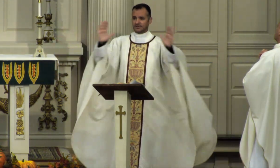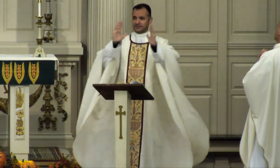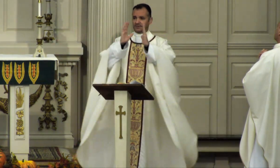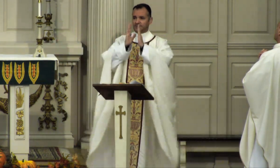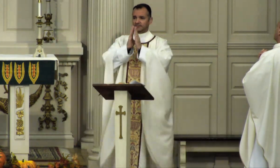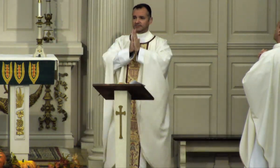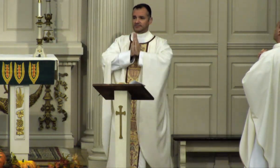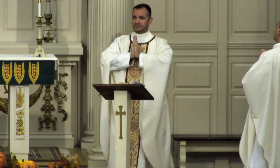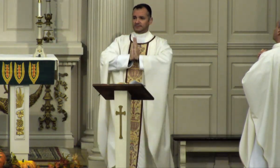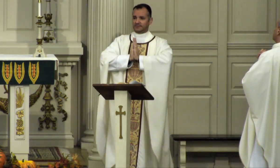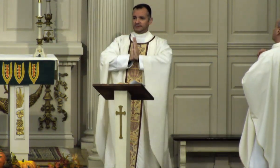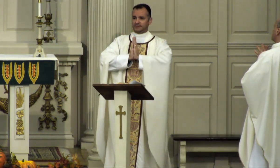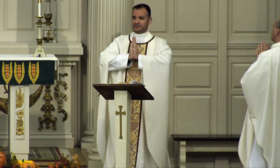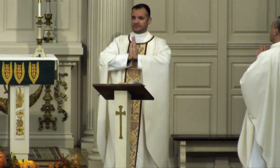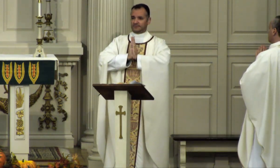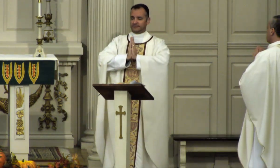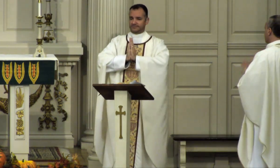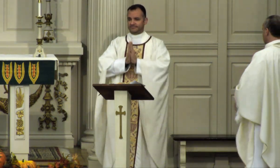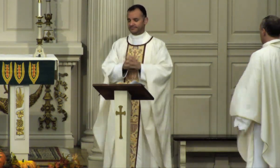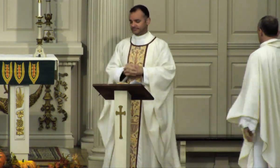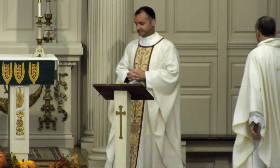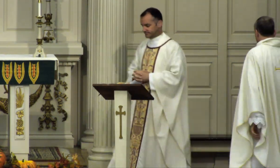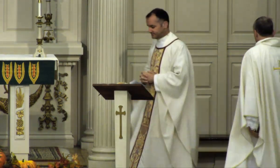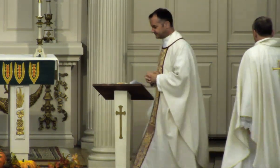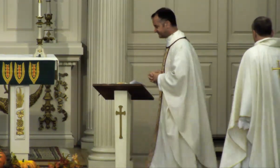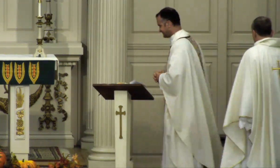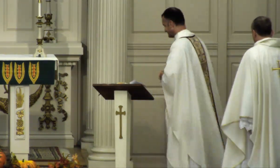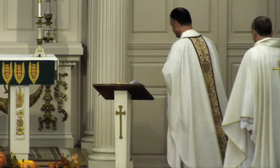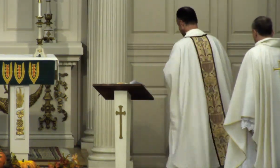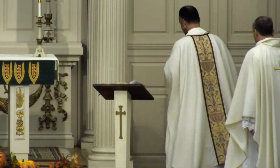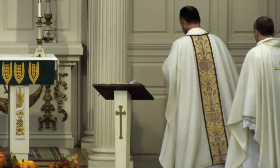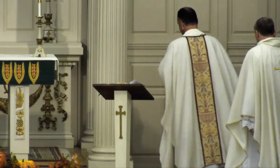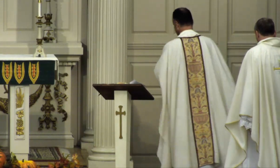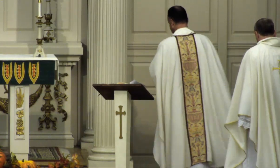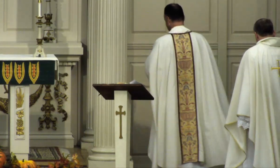in Jesus' name. Amen.